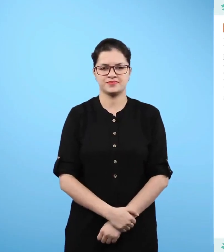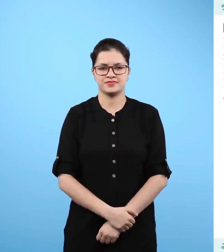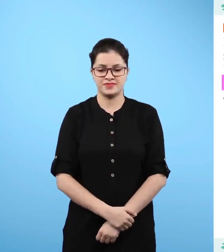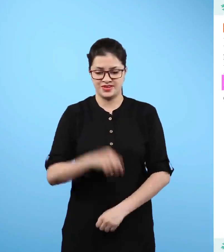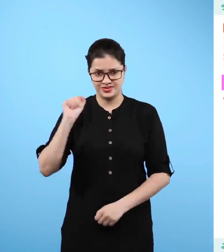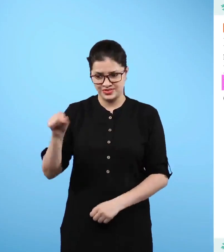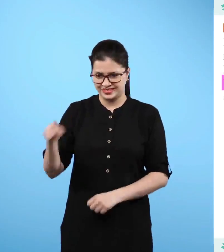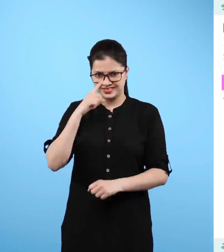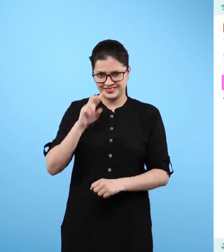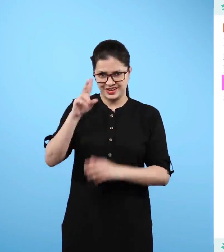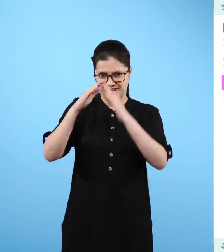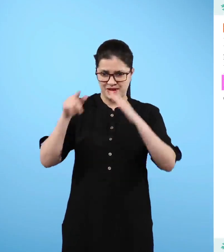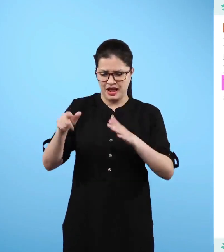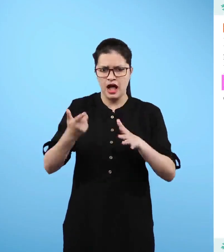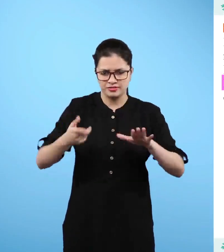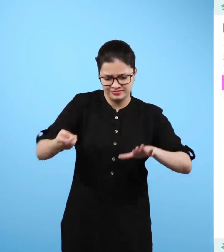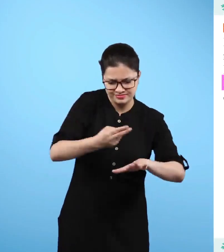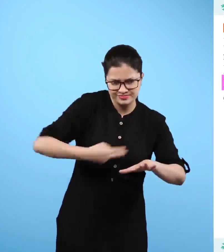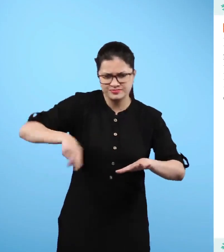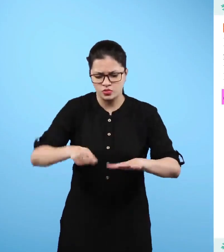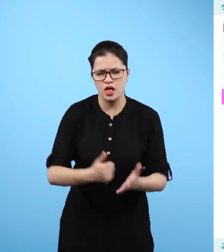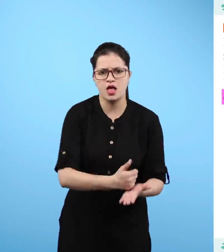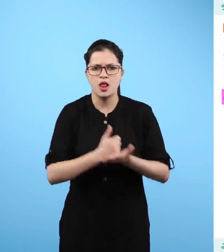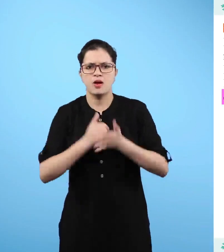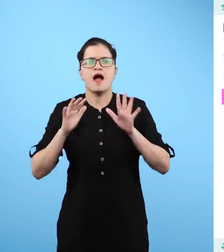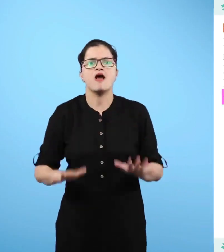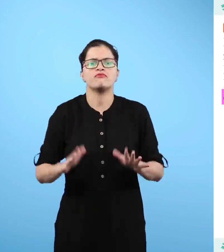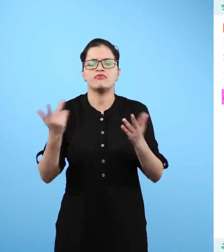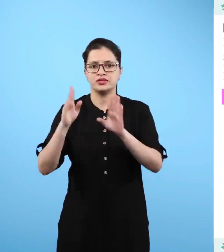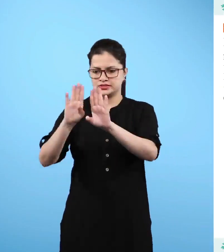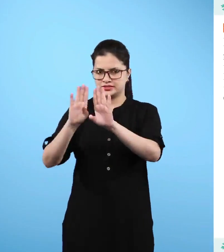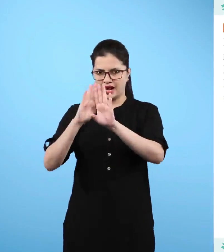It shows where the windows and the doors are in the house.